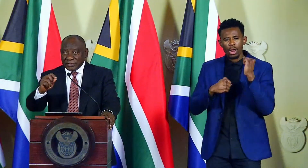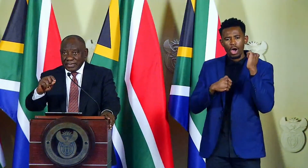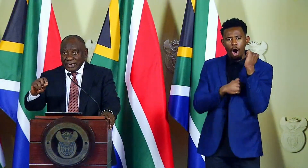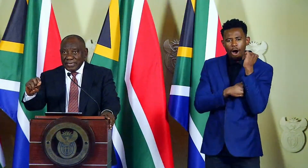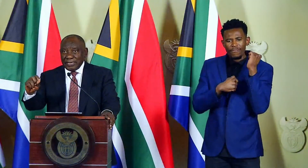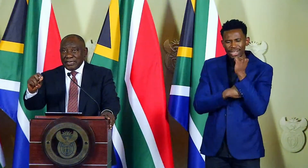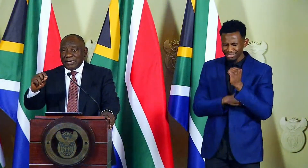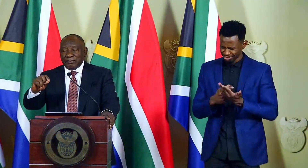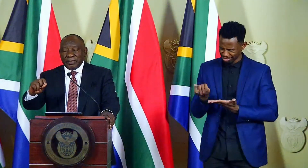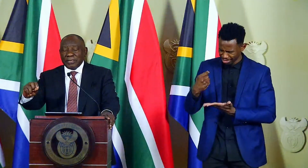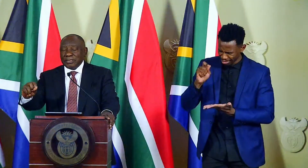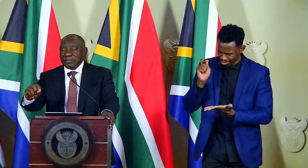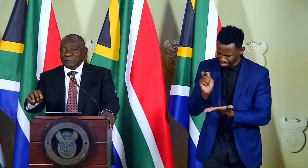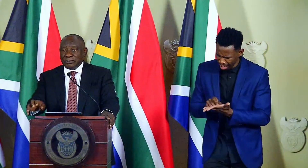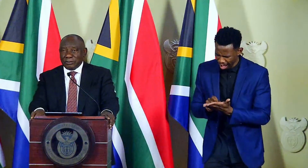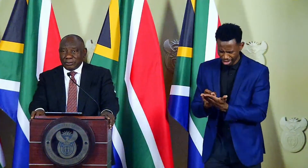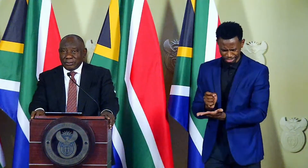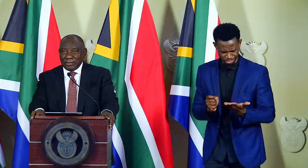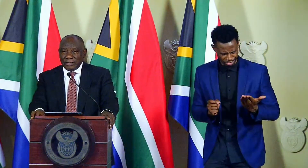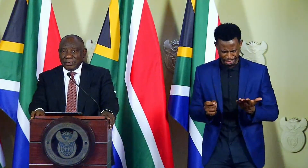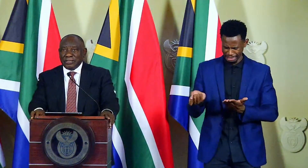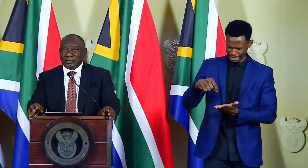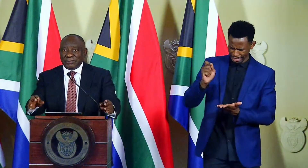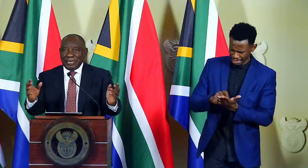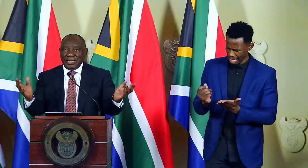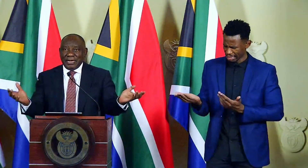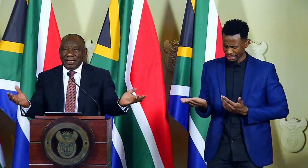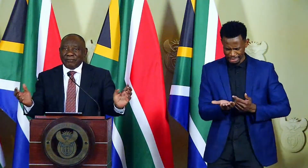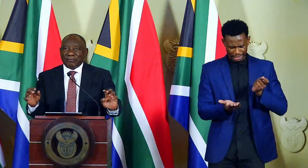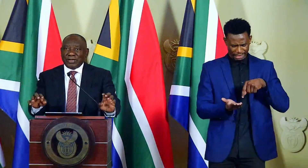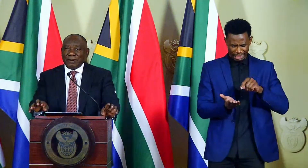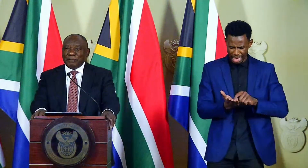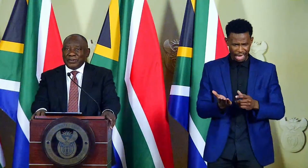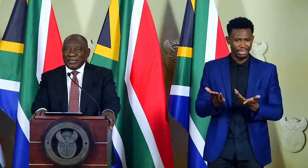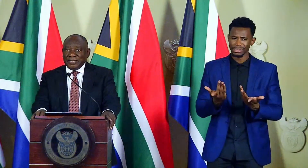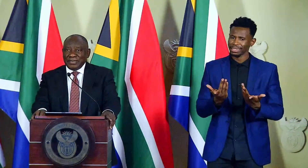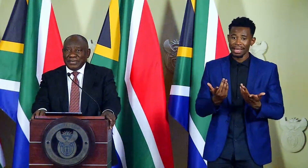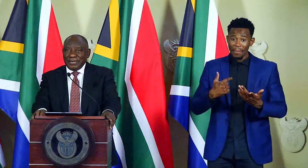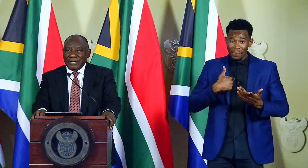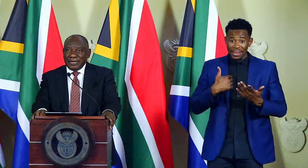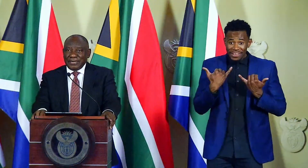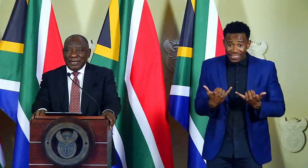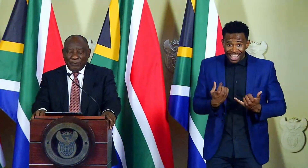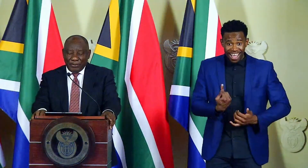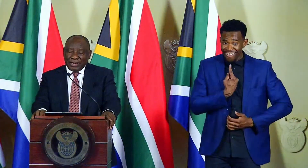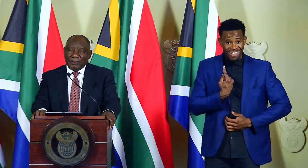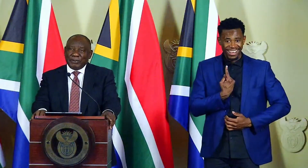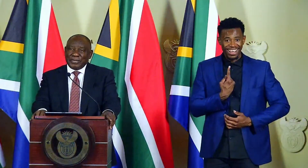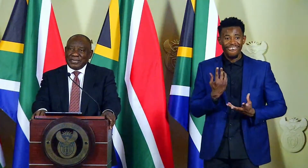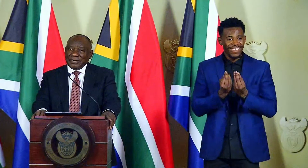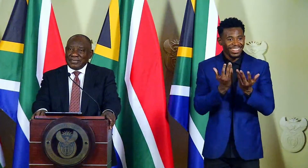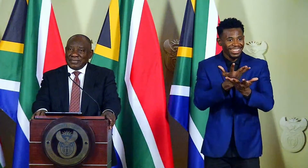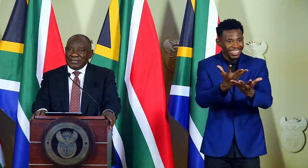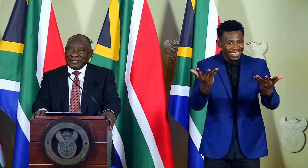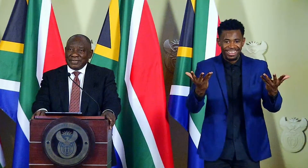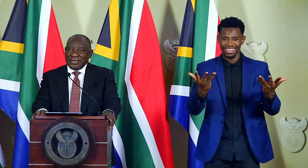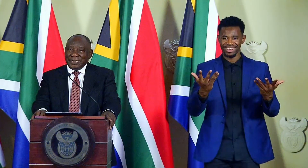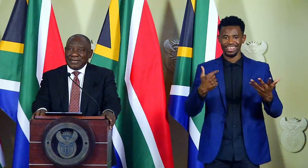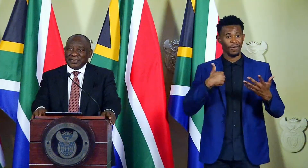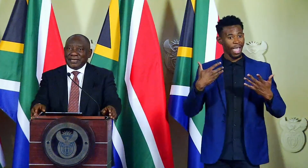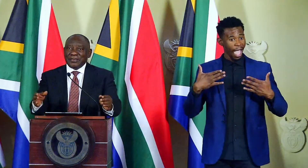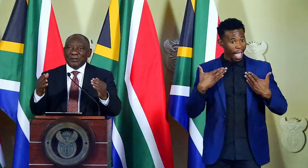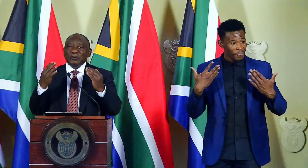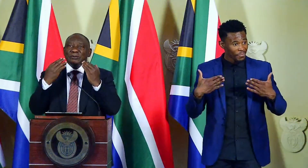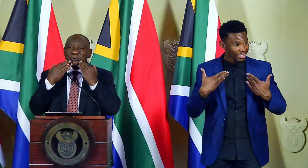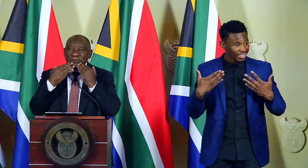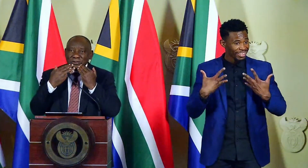of signing a bill into law. Today I have company, and happy company indeed,